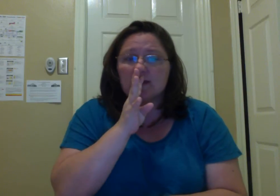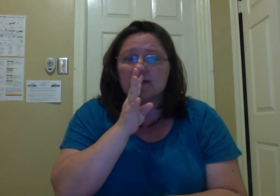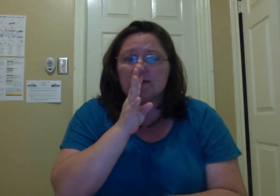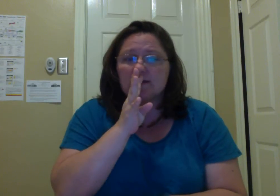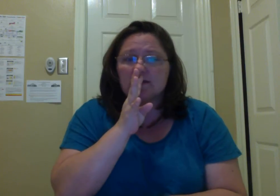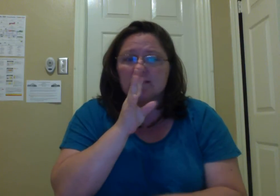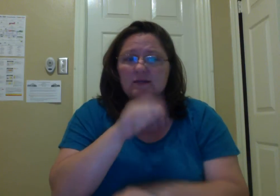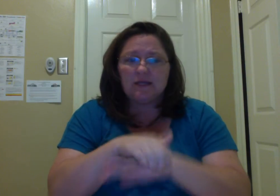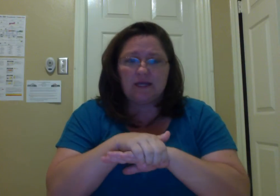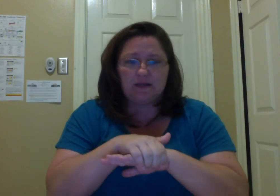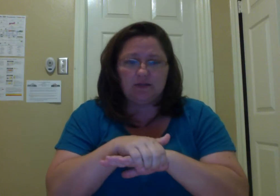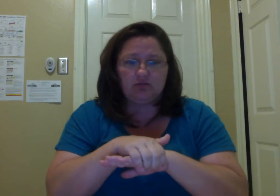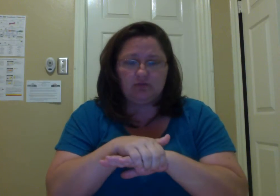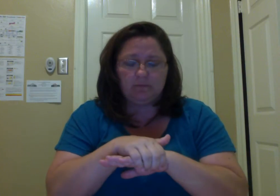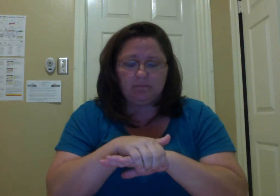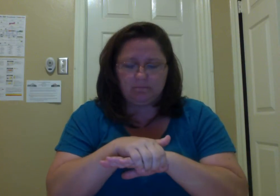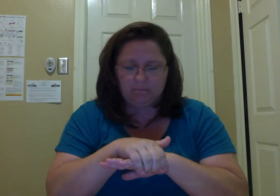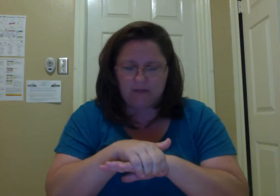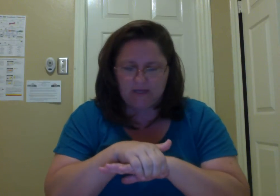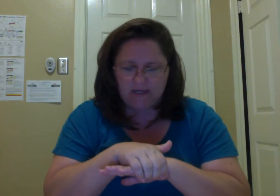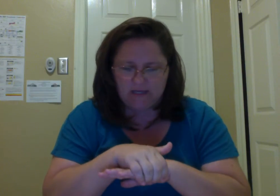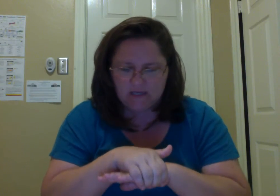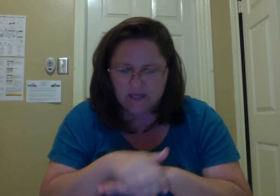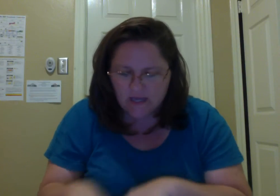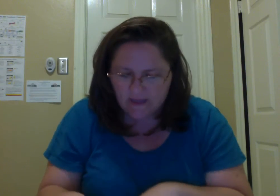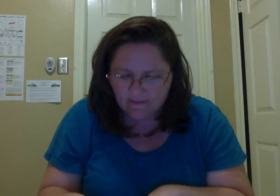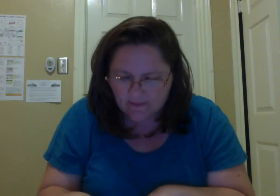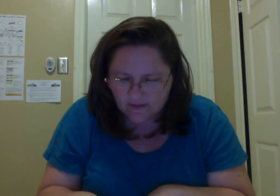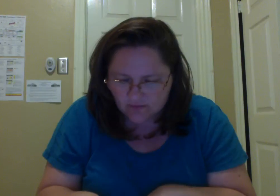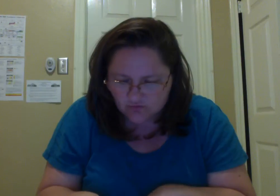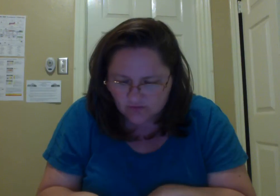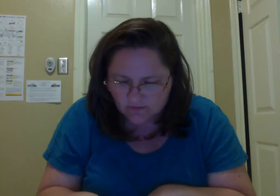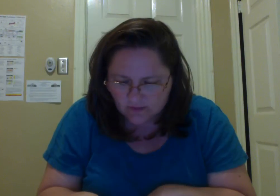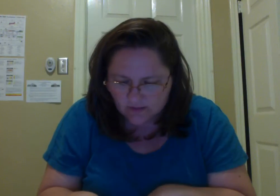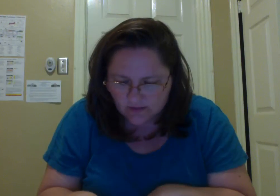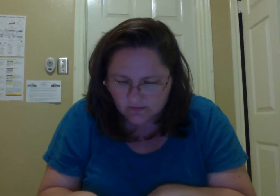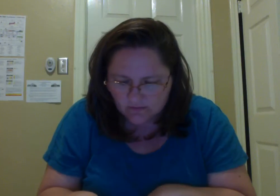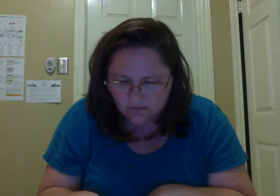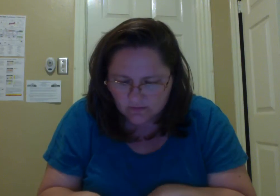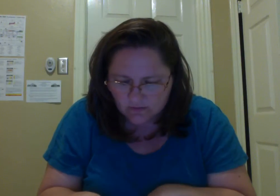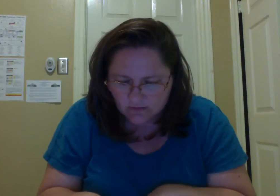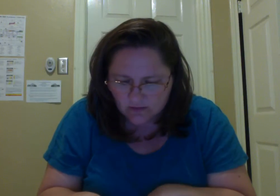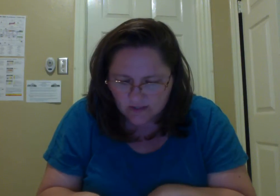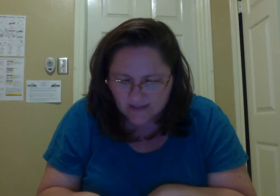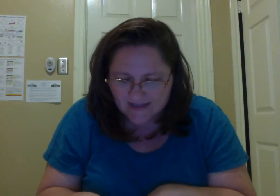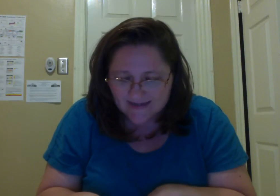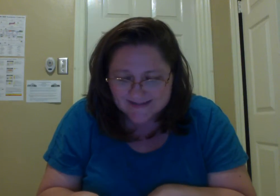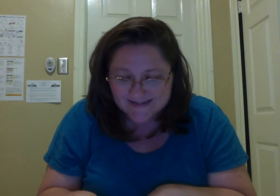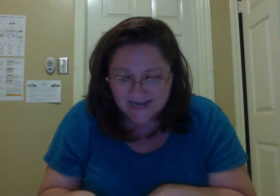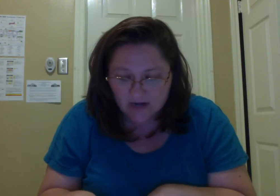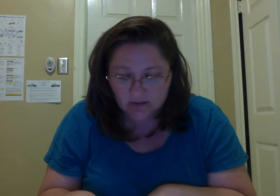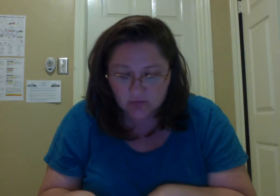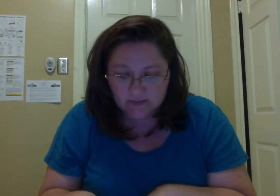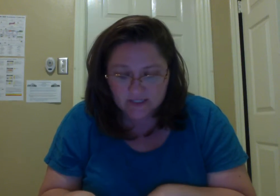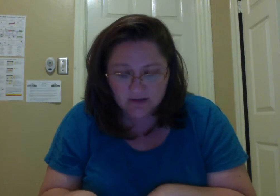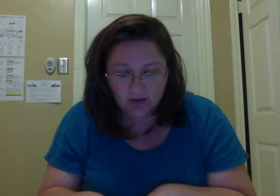spoken English. Okay? And then she says, it is an entirely unique,